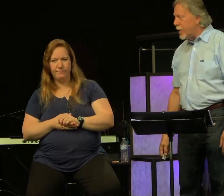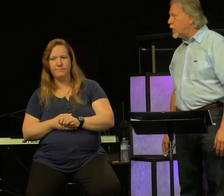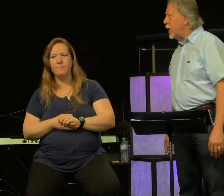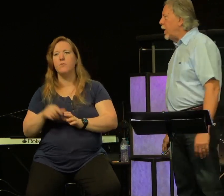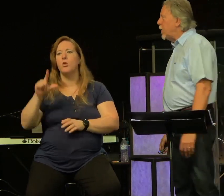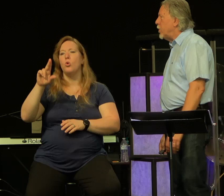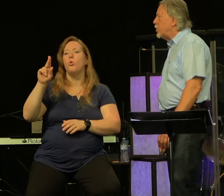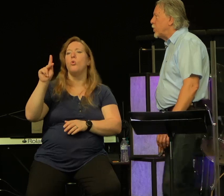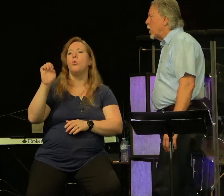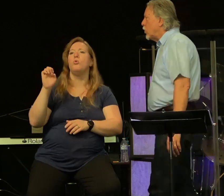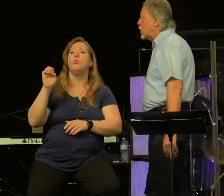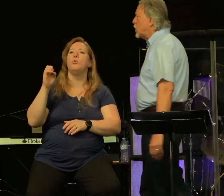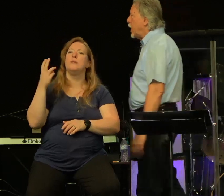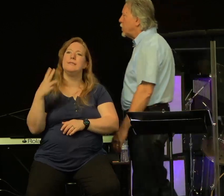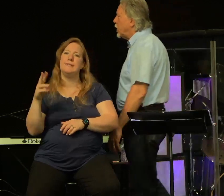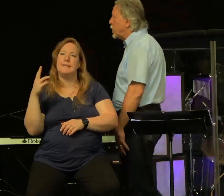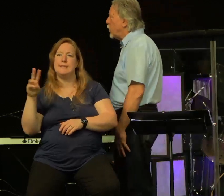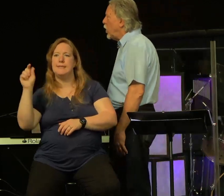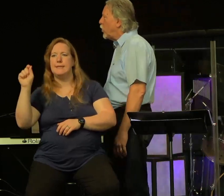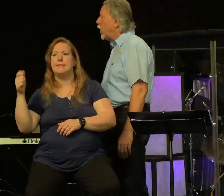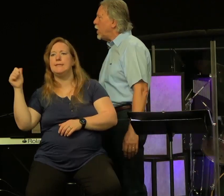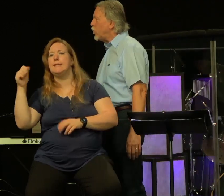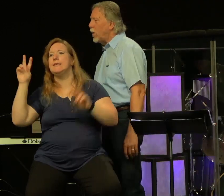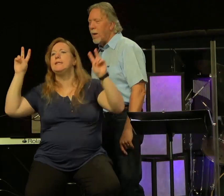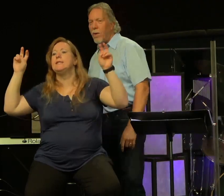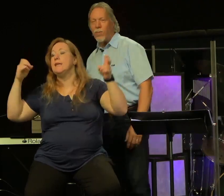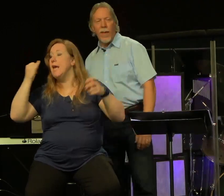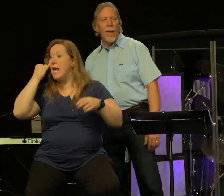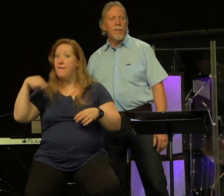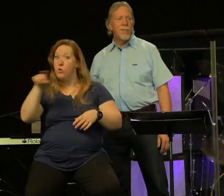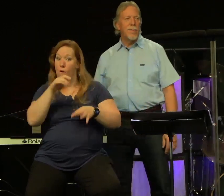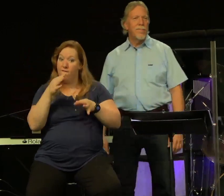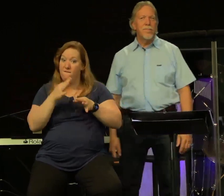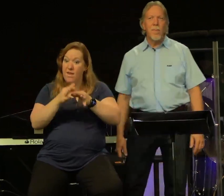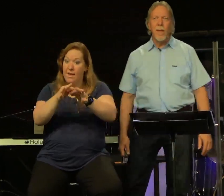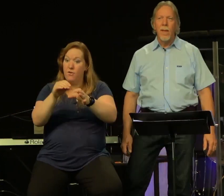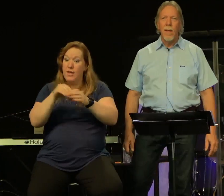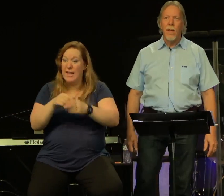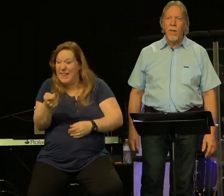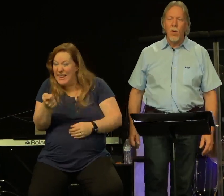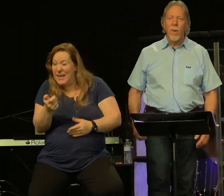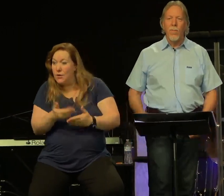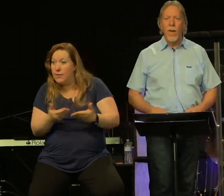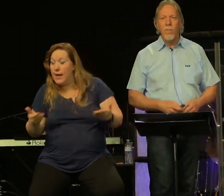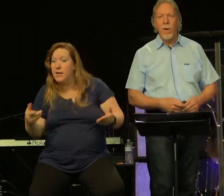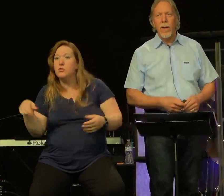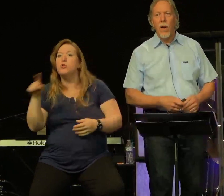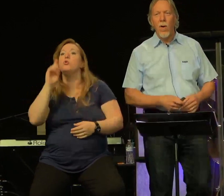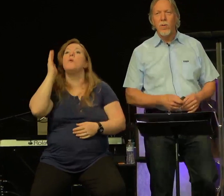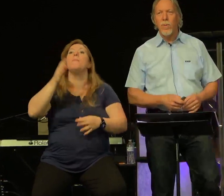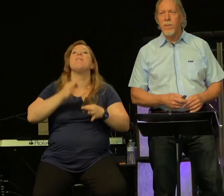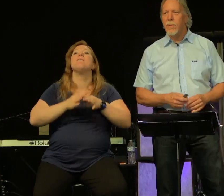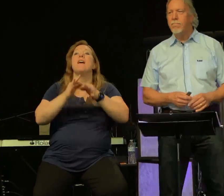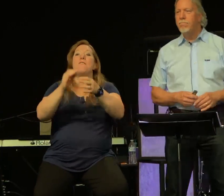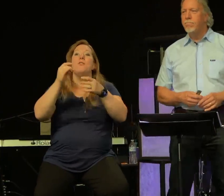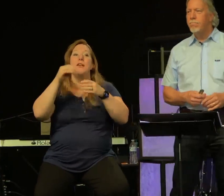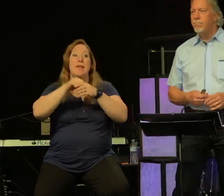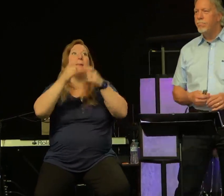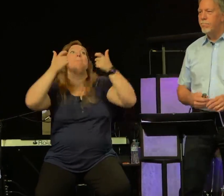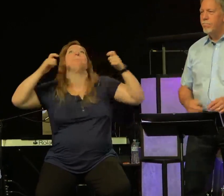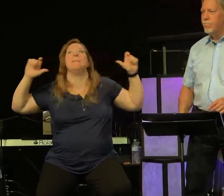Luke 16, verse 10 says, if you're faithful in little things, you'll be faithful in large ones.